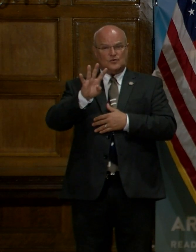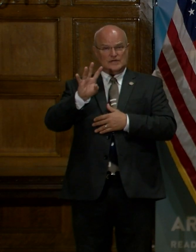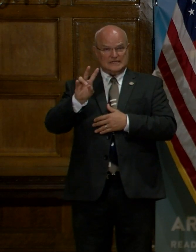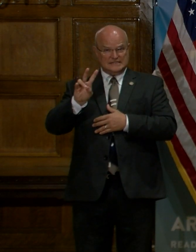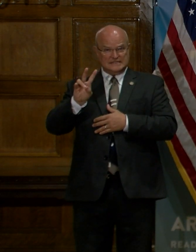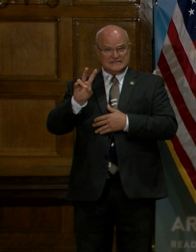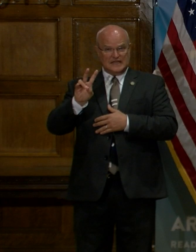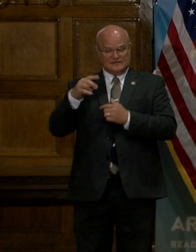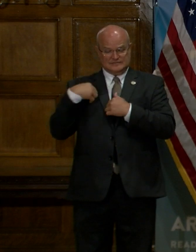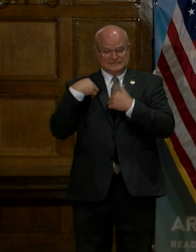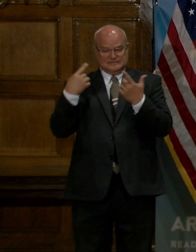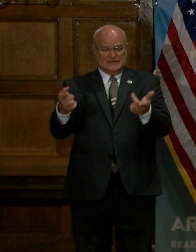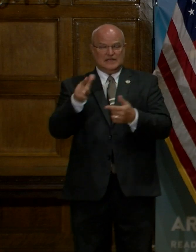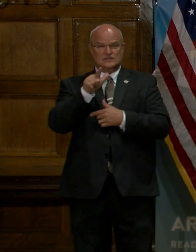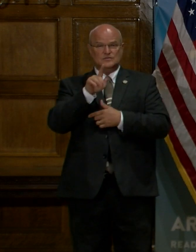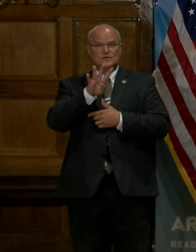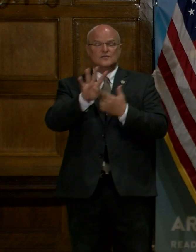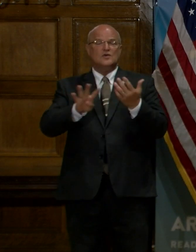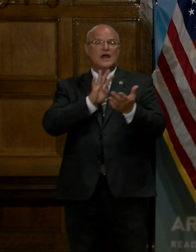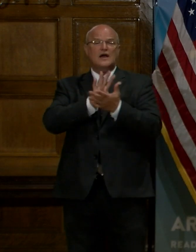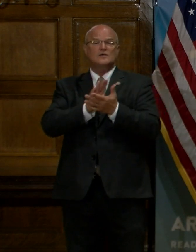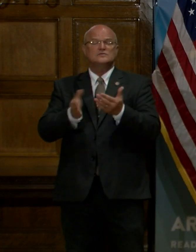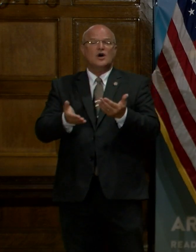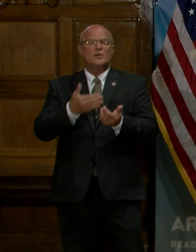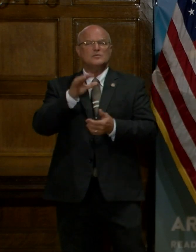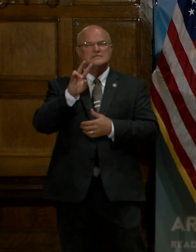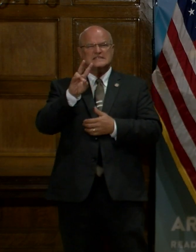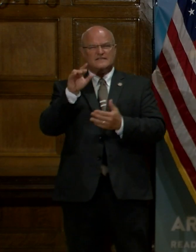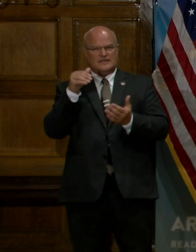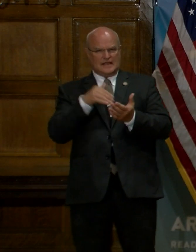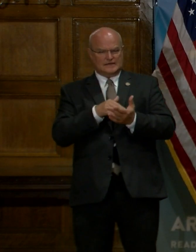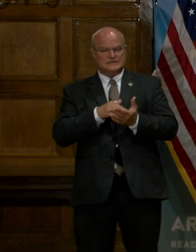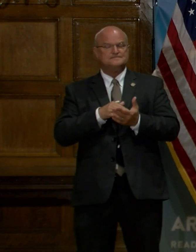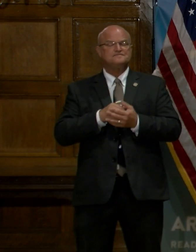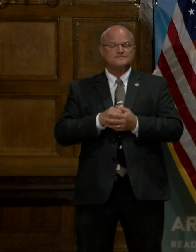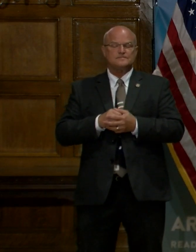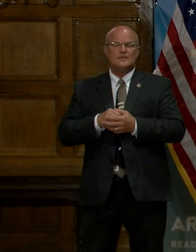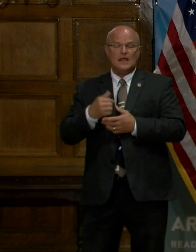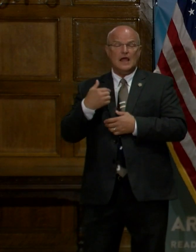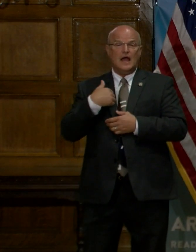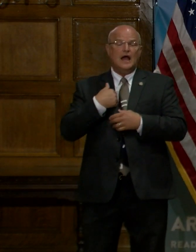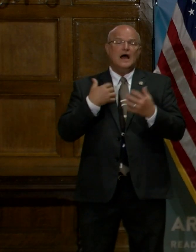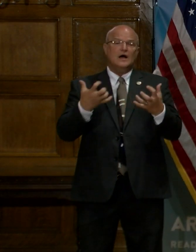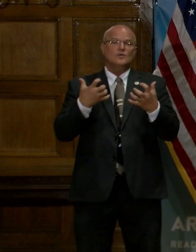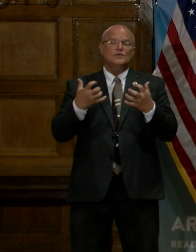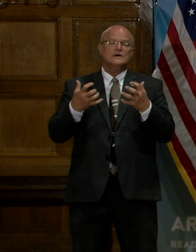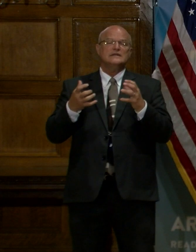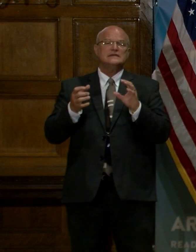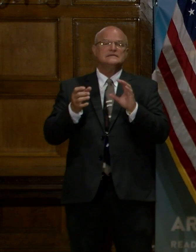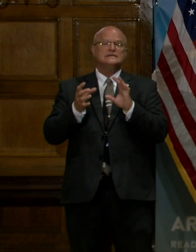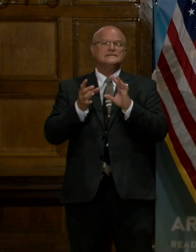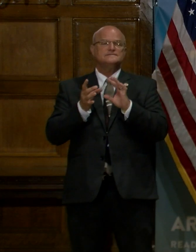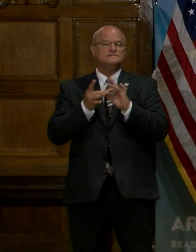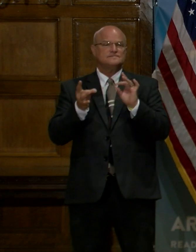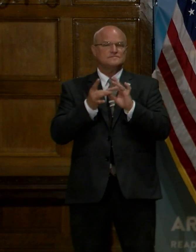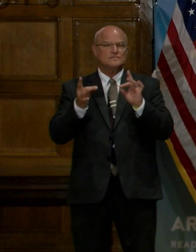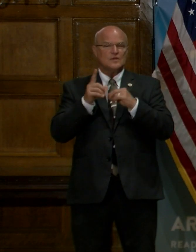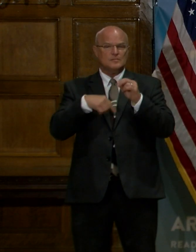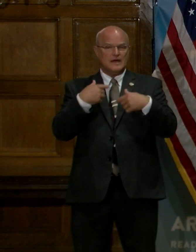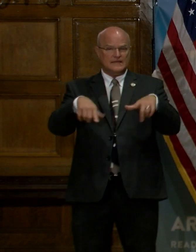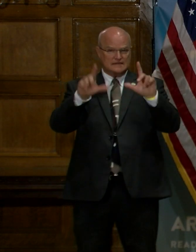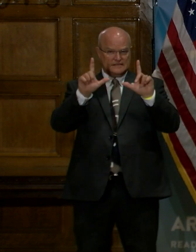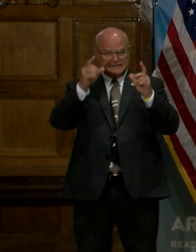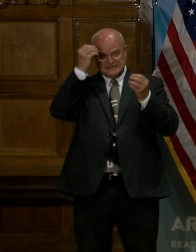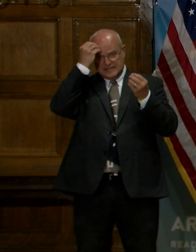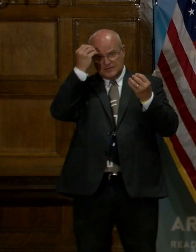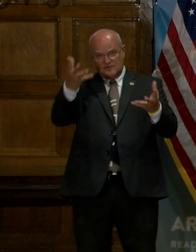6,947 over the last 24 hours, so almost 7,000. I did want to go through the